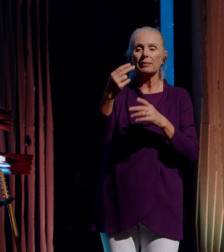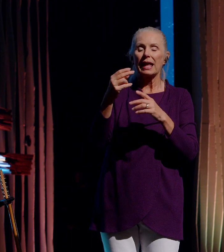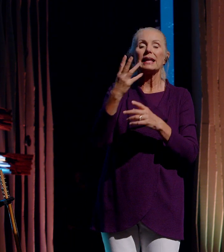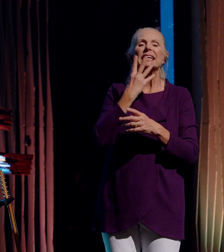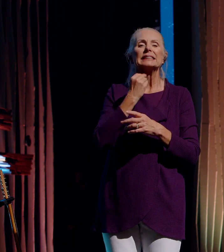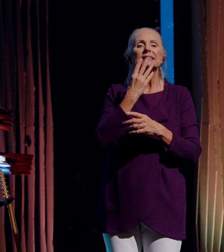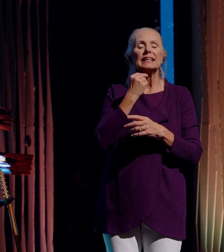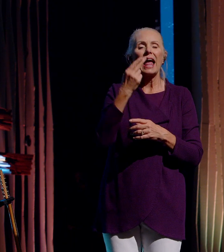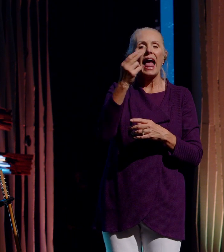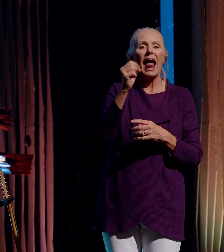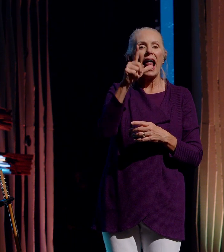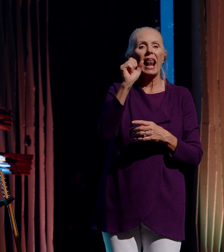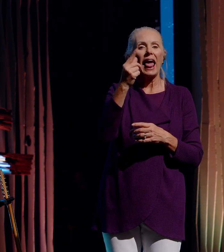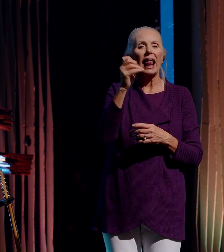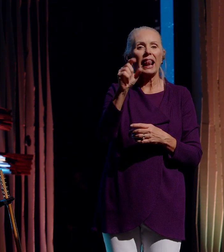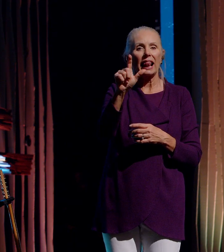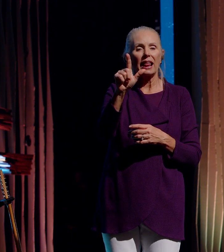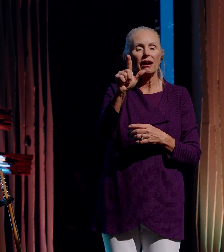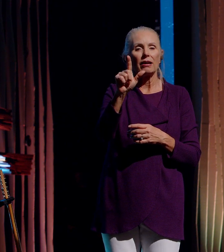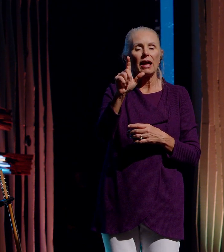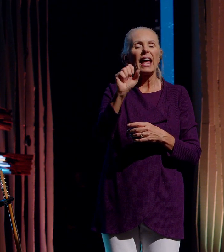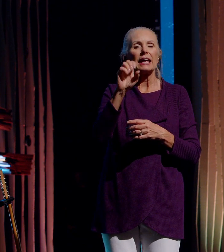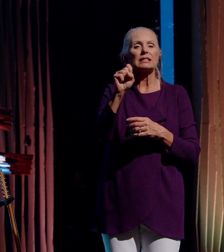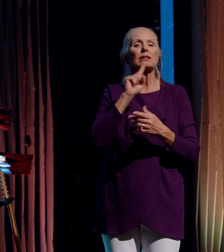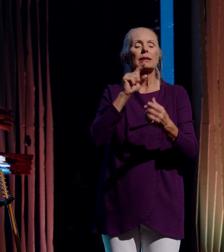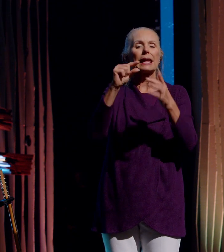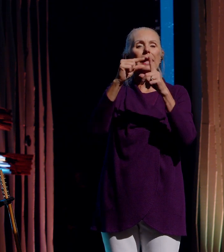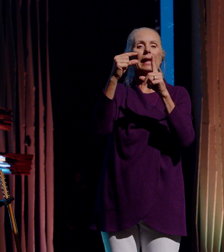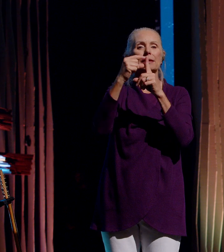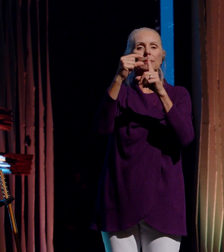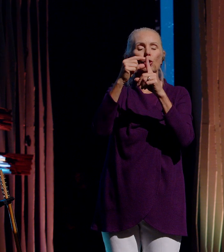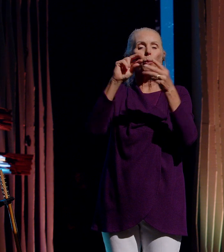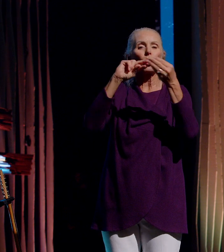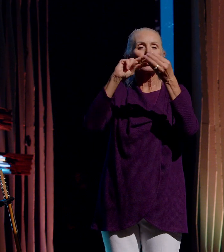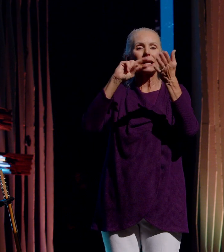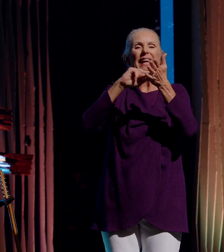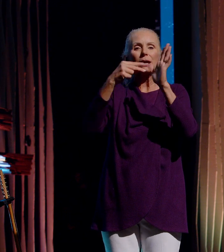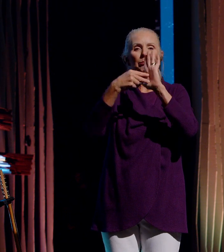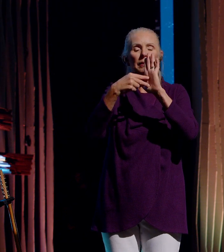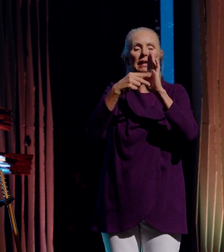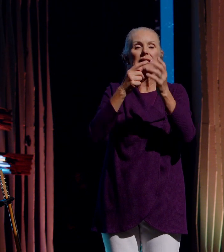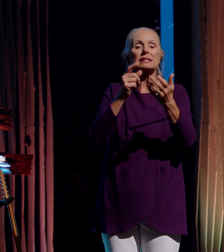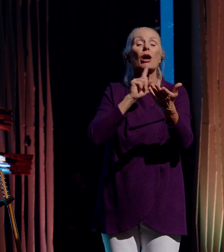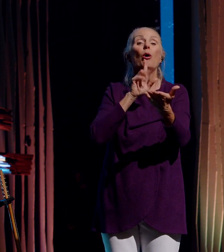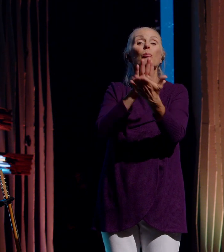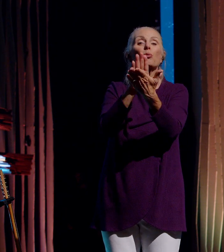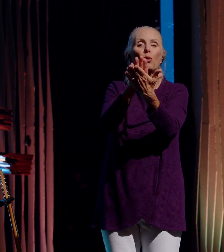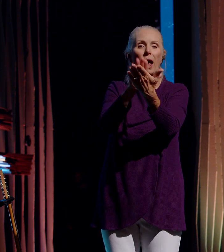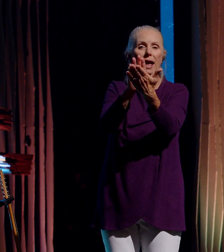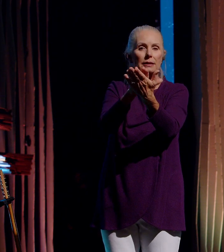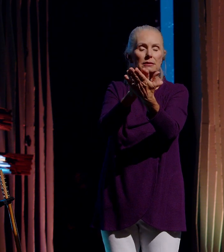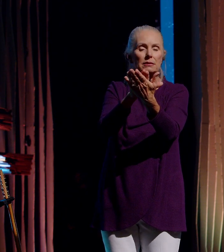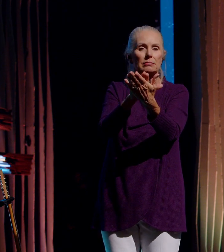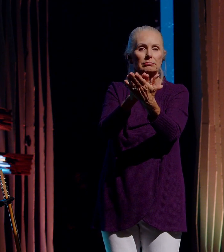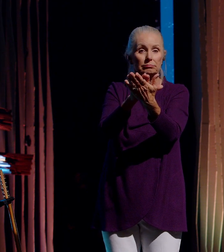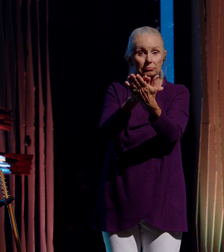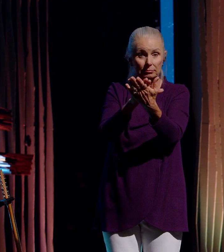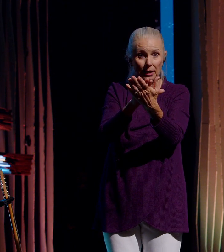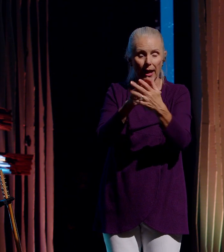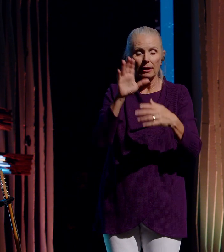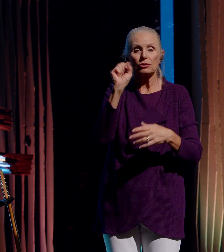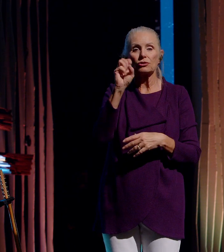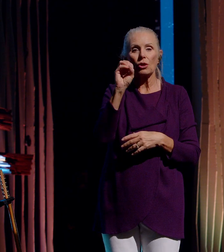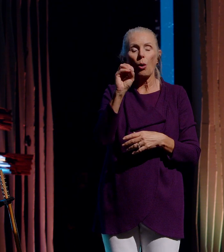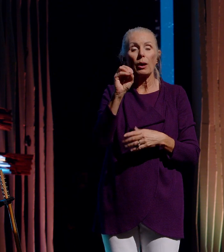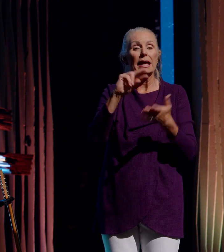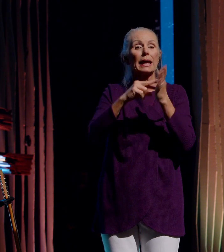word Hallel just means praise. It's where we get the word hallelujah, right? Hallel meaning praise, and Yah, the shortened version of Yahweh,